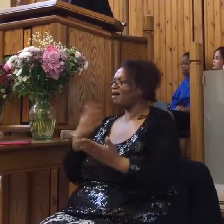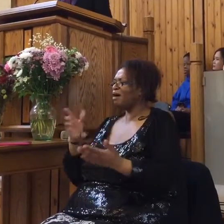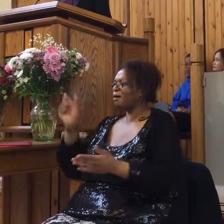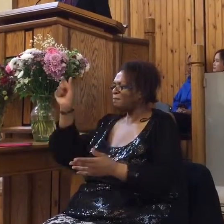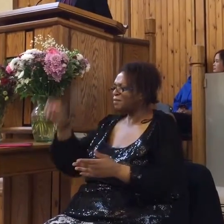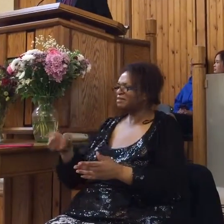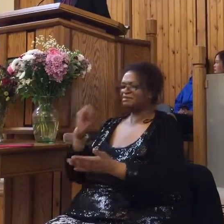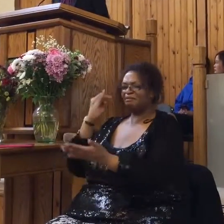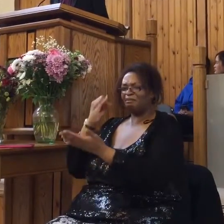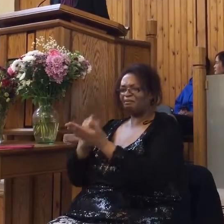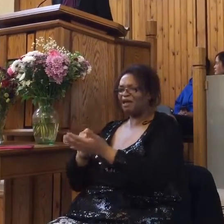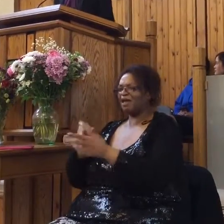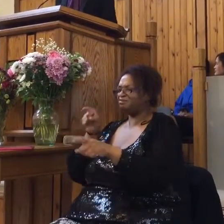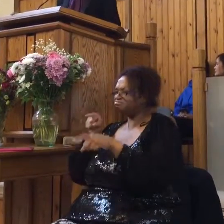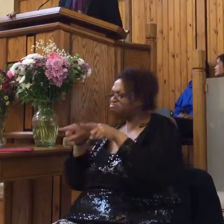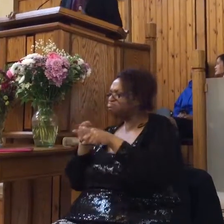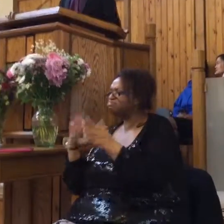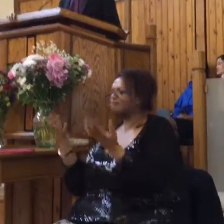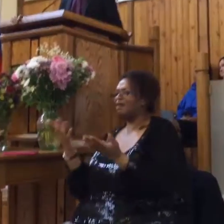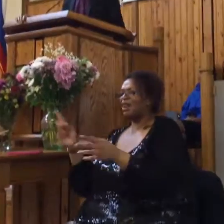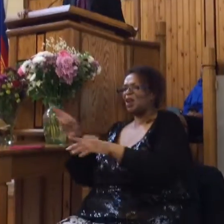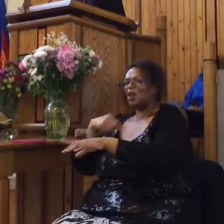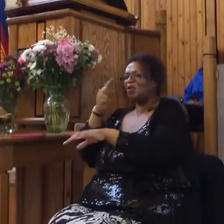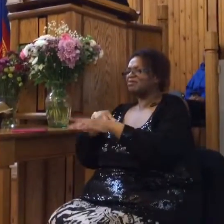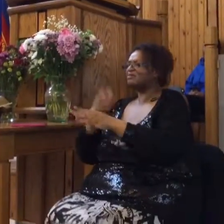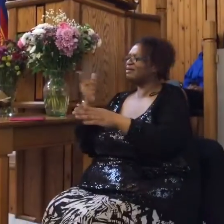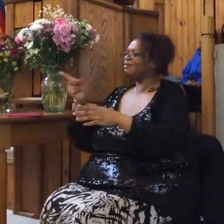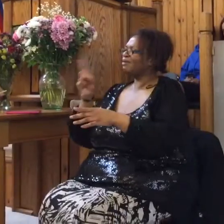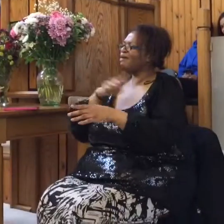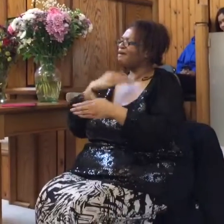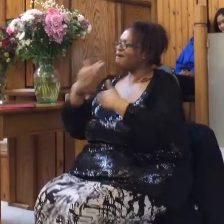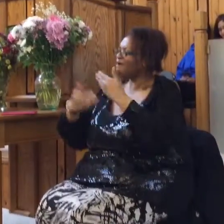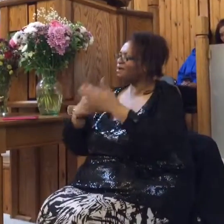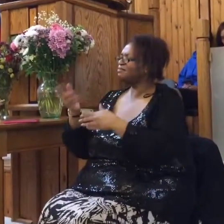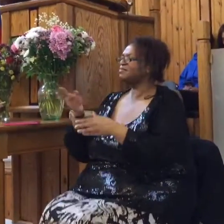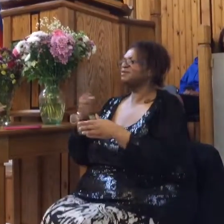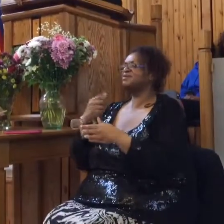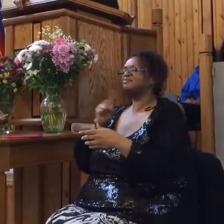they've been so bad with you, you know, for a long time now. You explain to them,